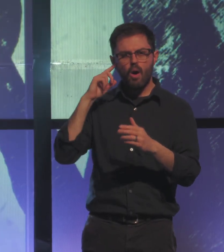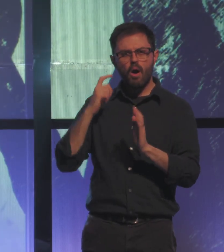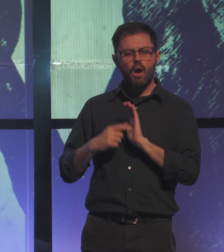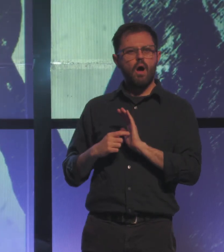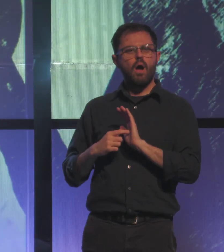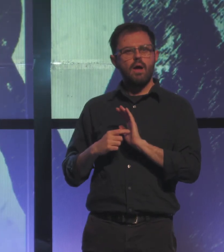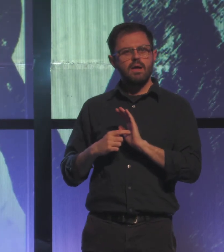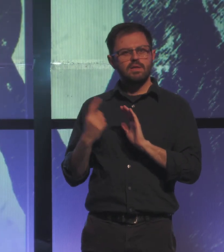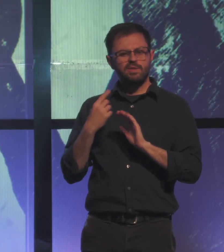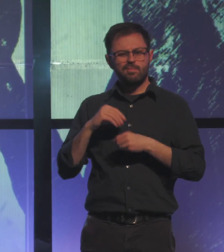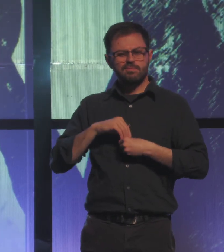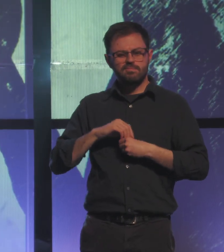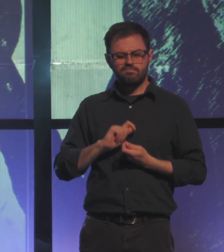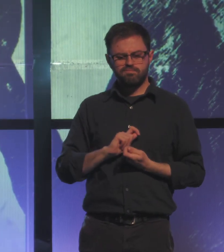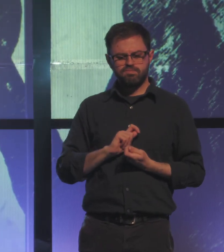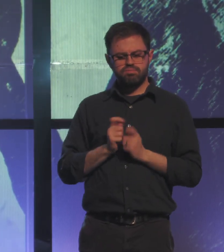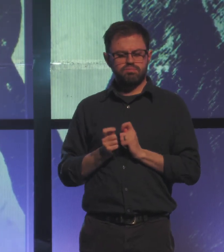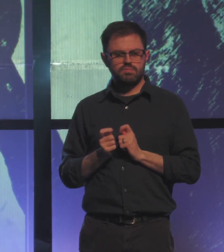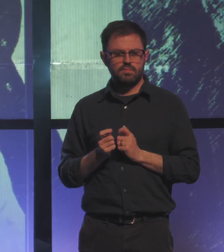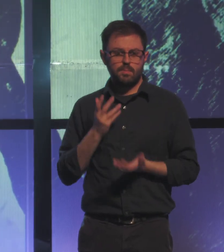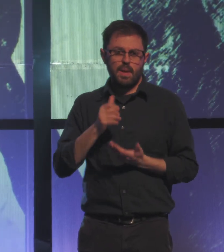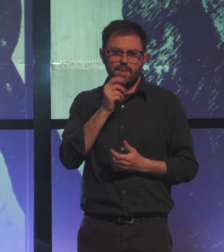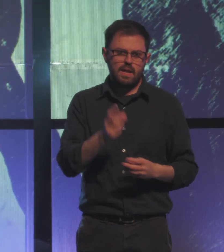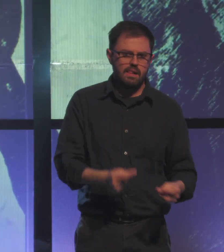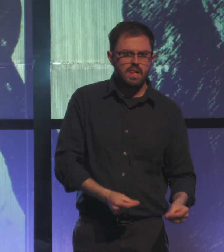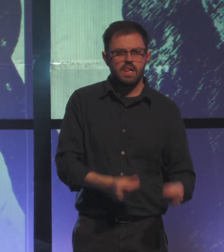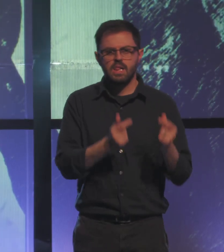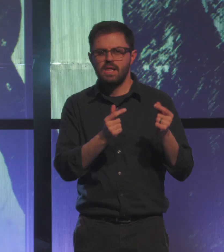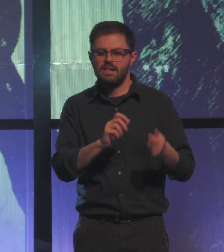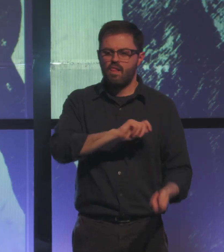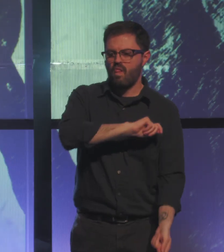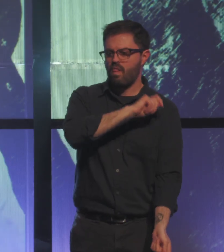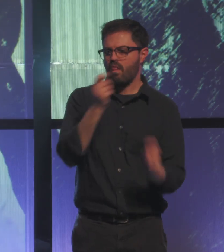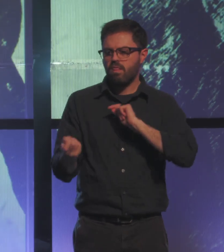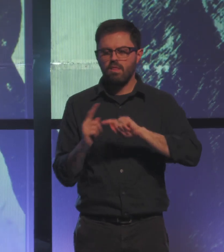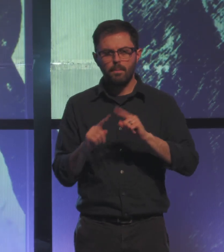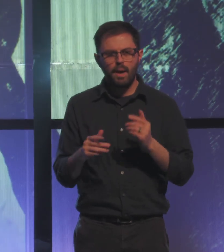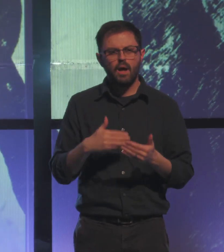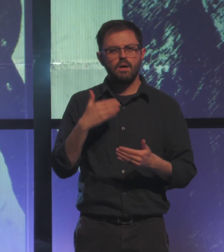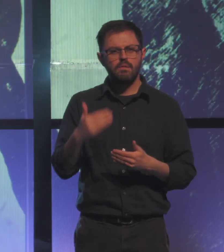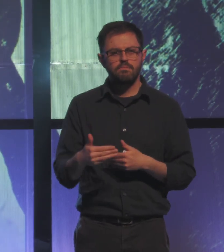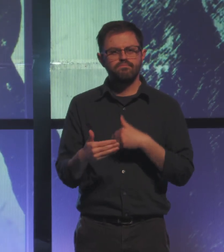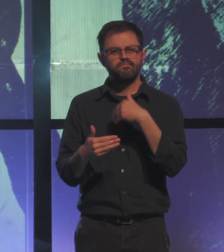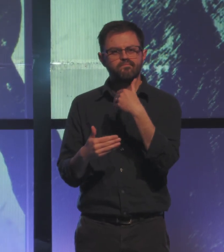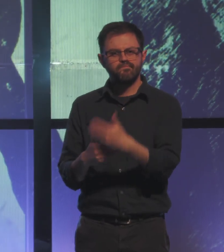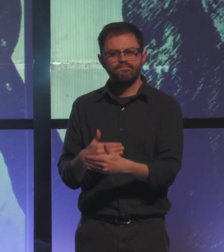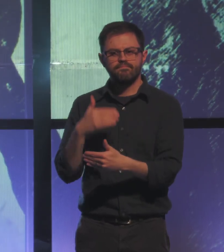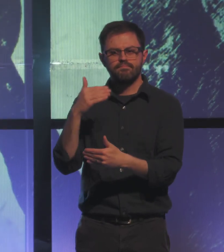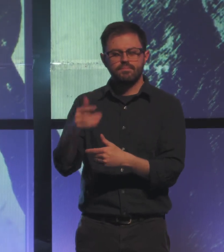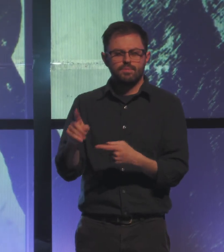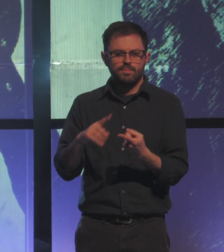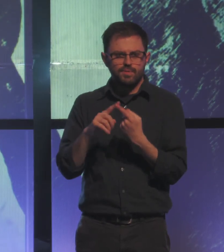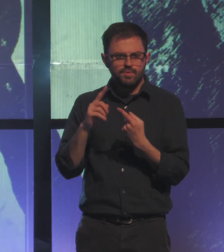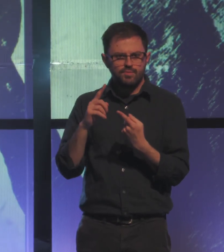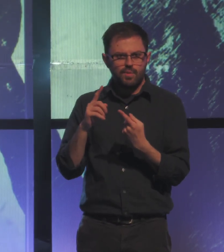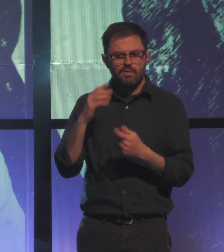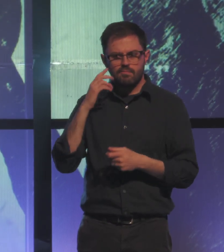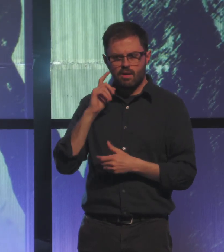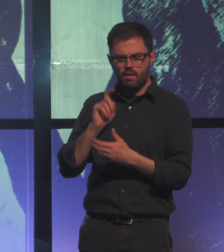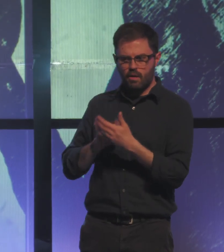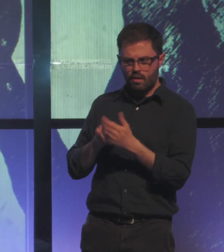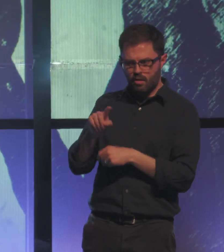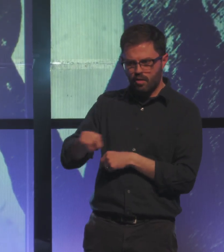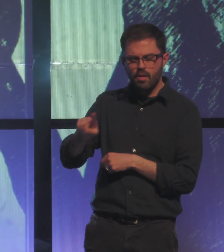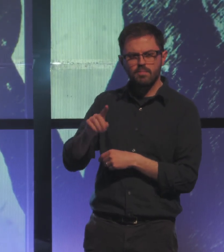right? But moment by moment. Because every time someone is seen instead of ignored, something is restored within